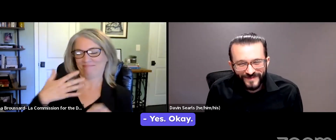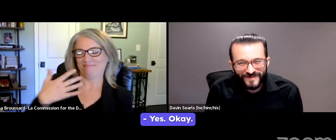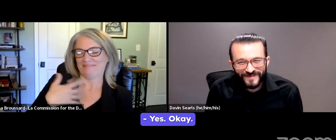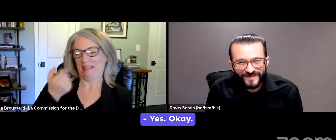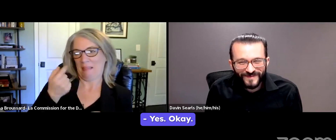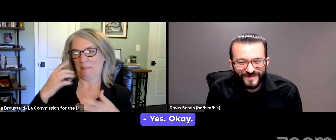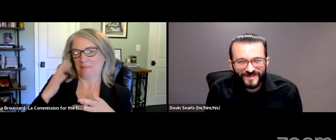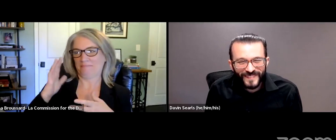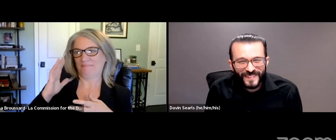Yes. Okay.